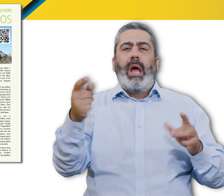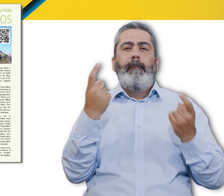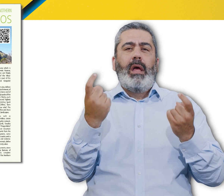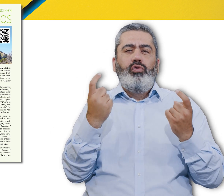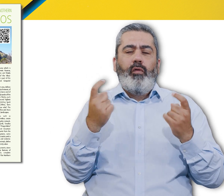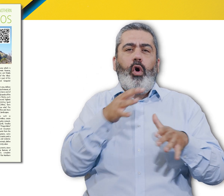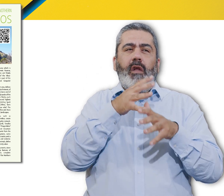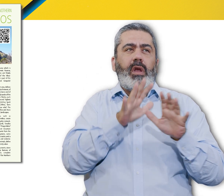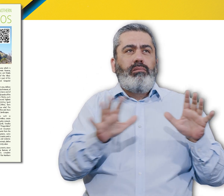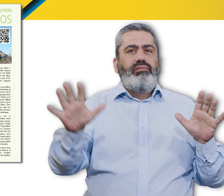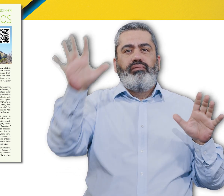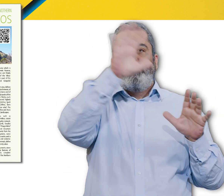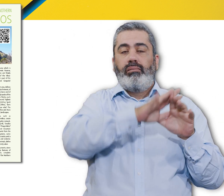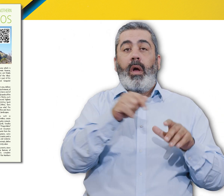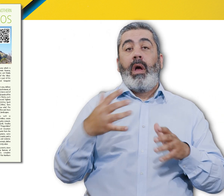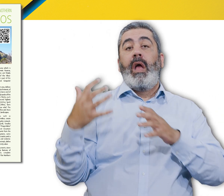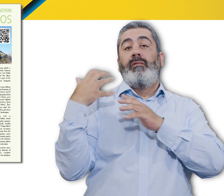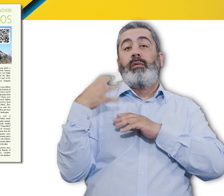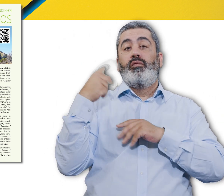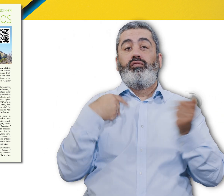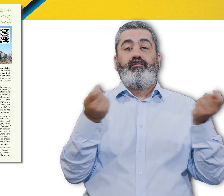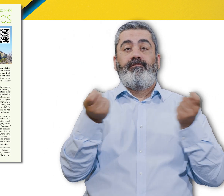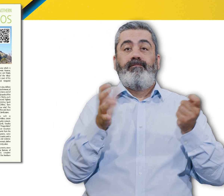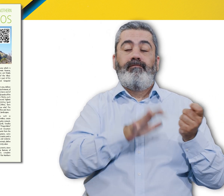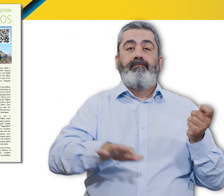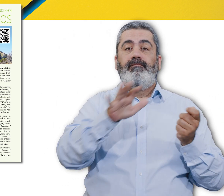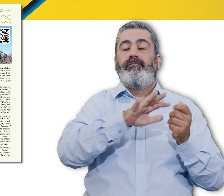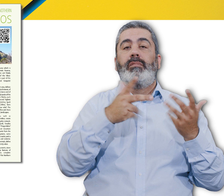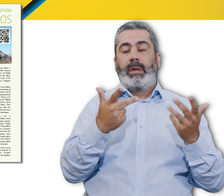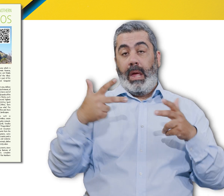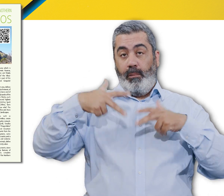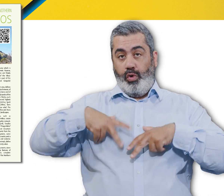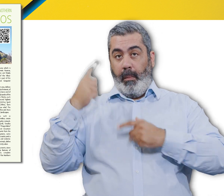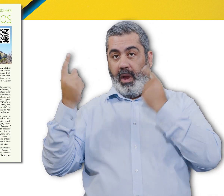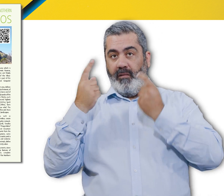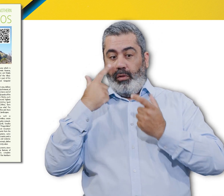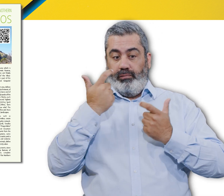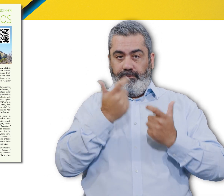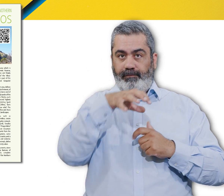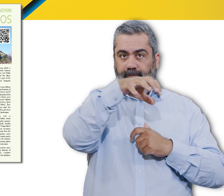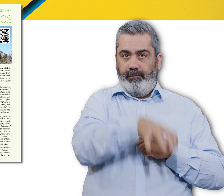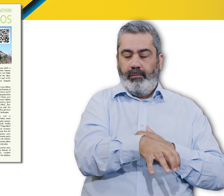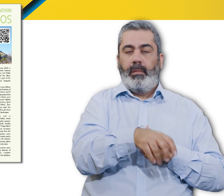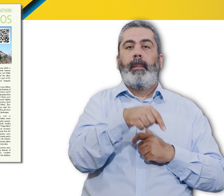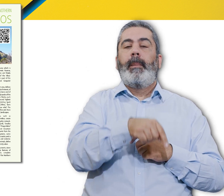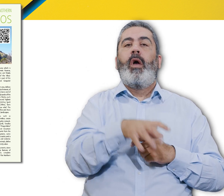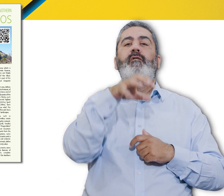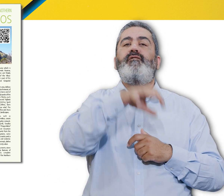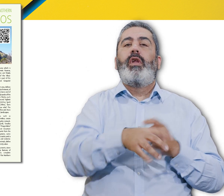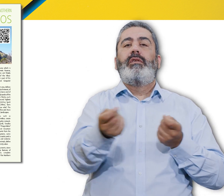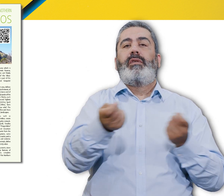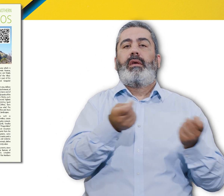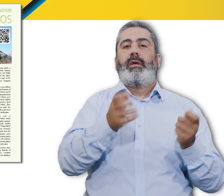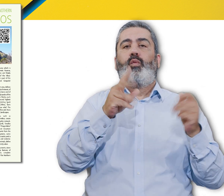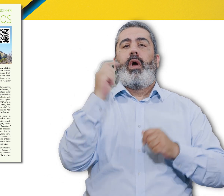2,000,000 acres, which covers the entire region of Zagori, parts of Onitsa and Metsovo, and the western part of Grivna